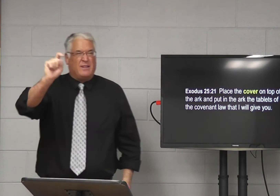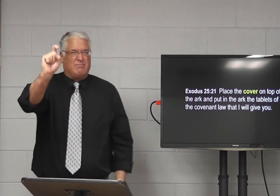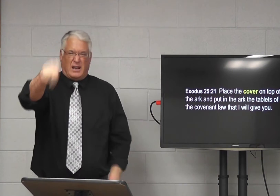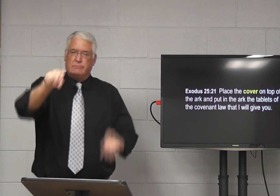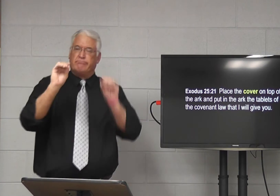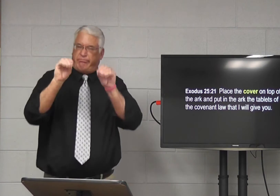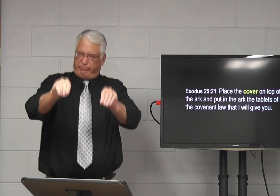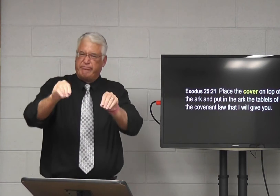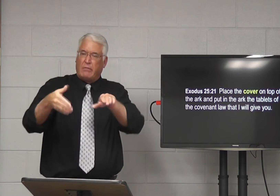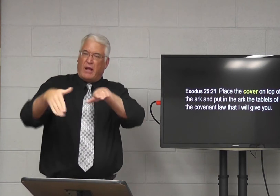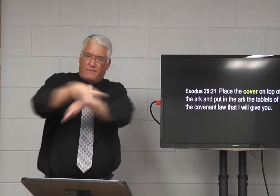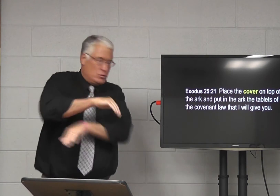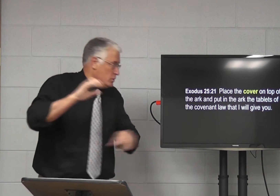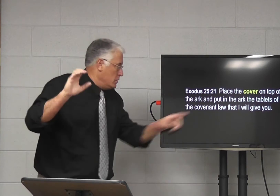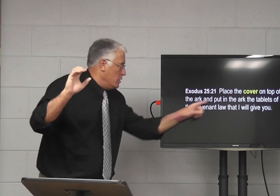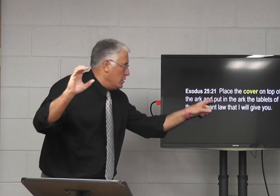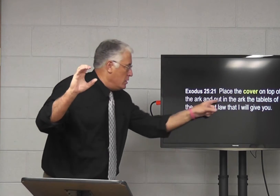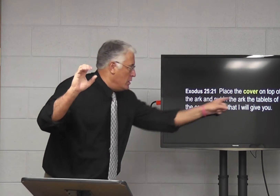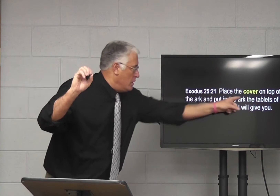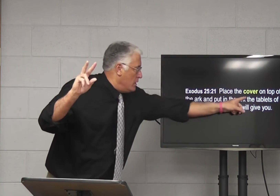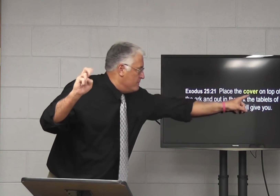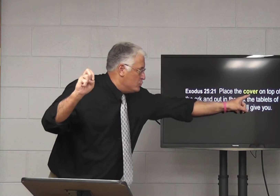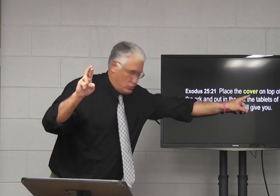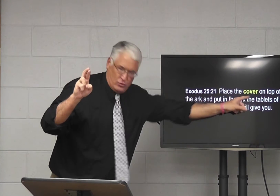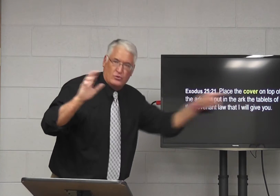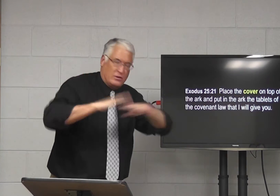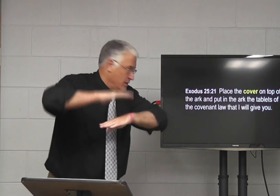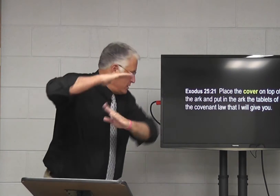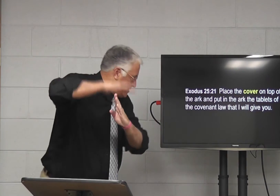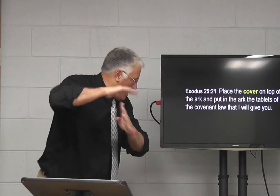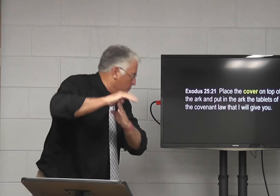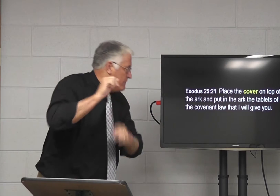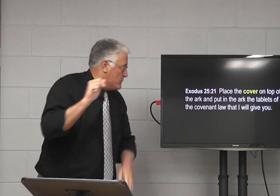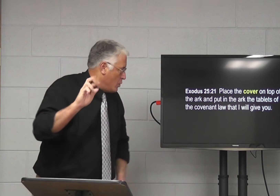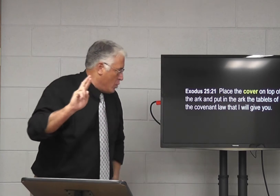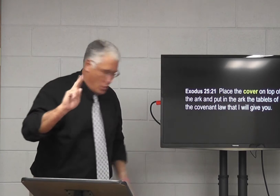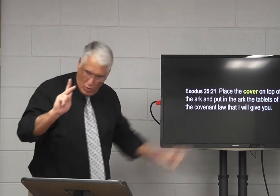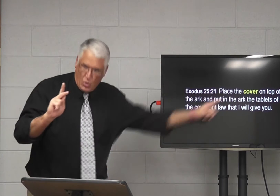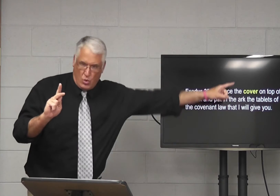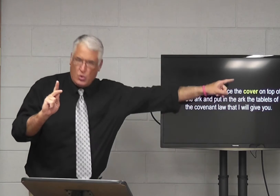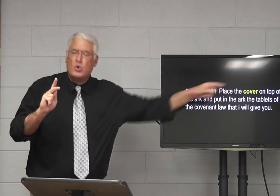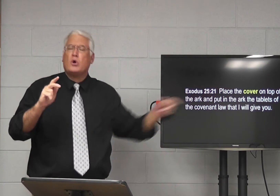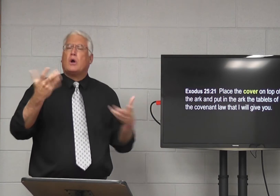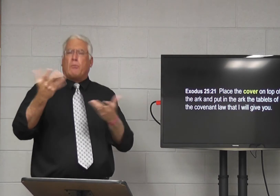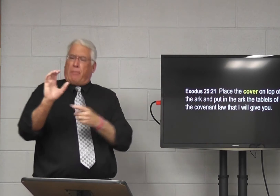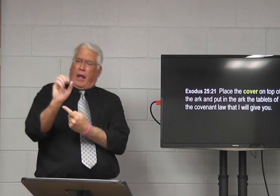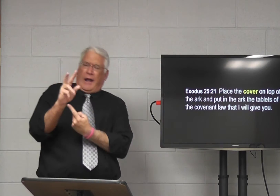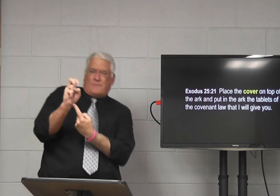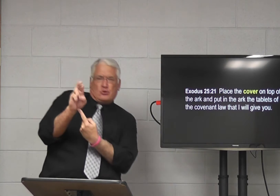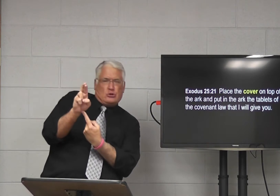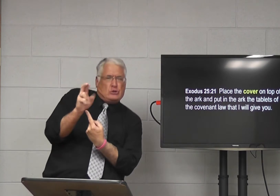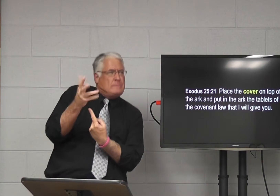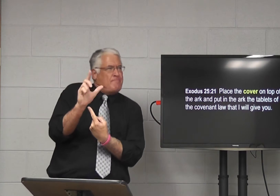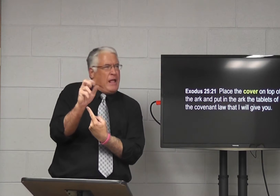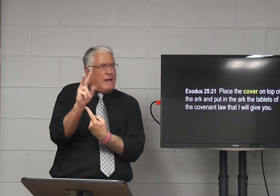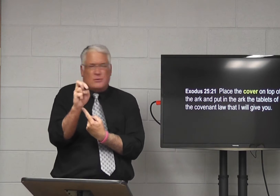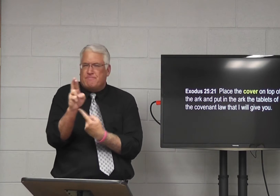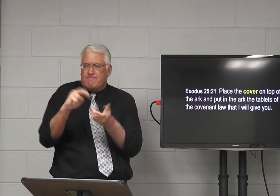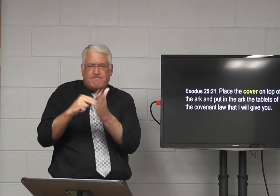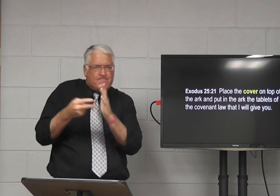So that's why he had to place a cover on top of the ark. And that cover,